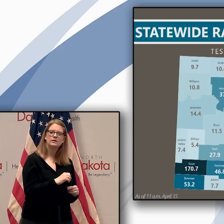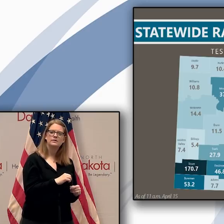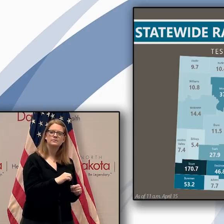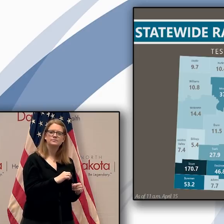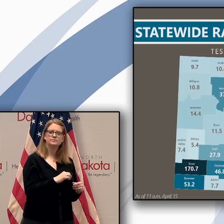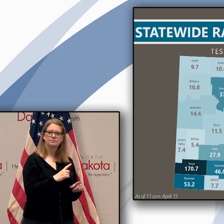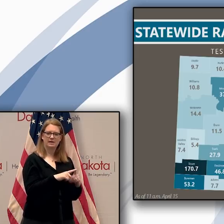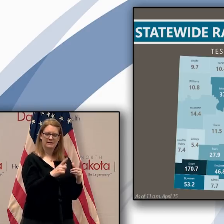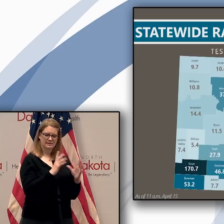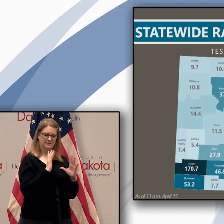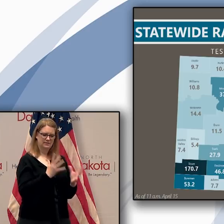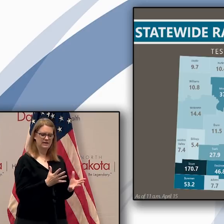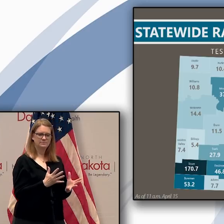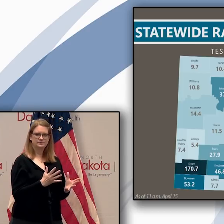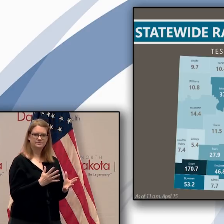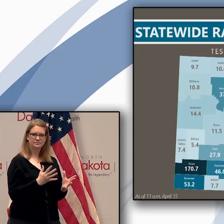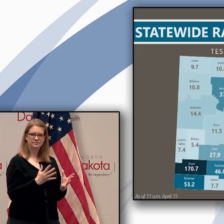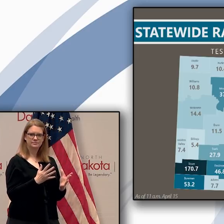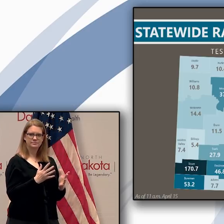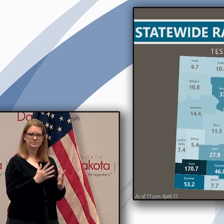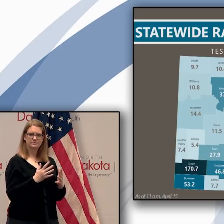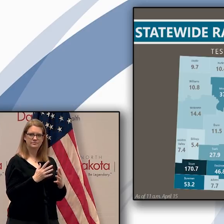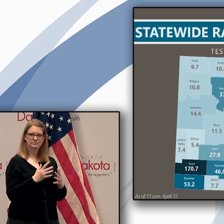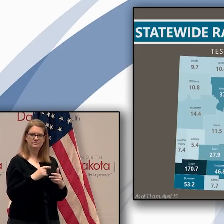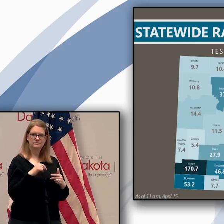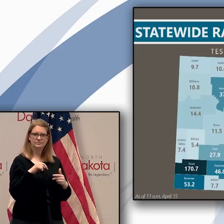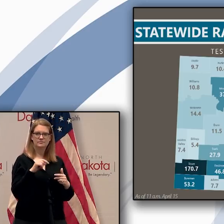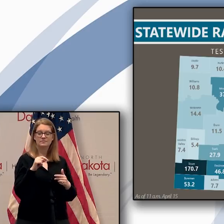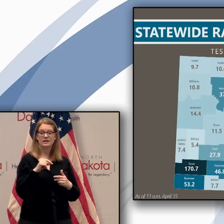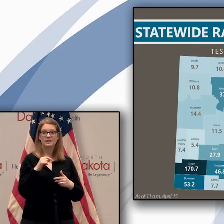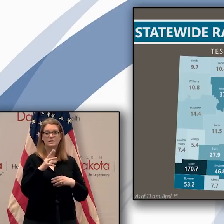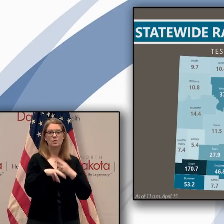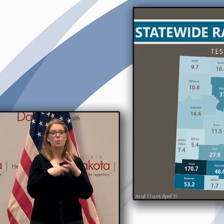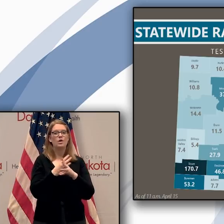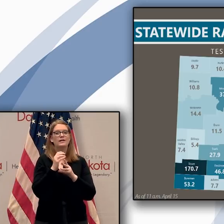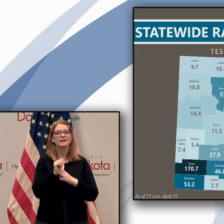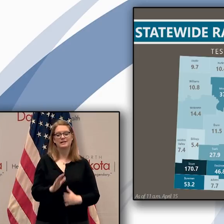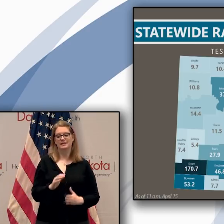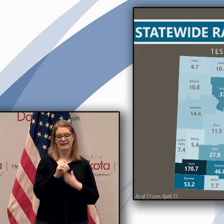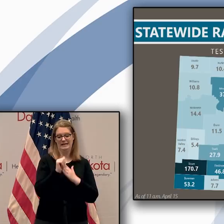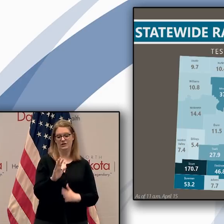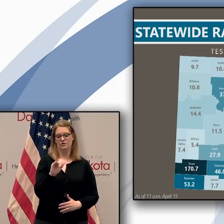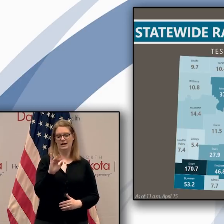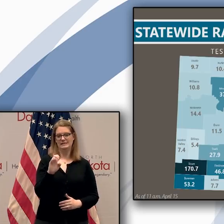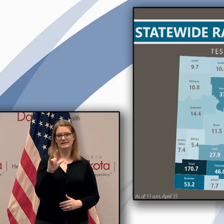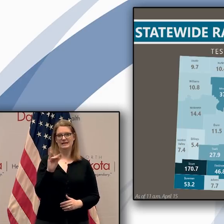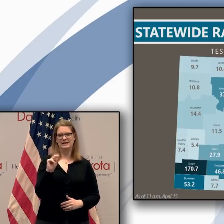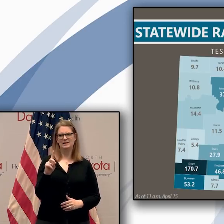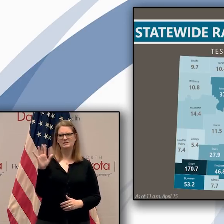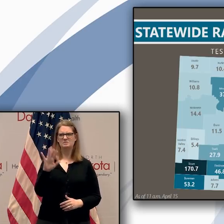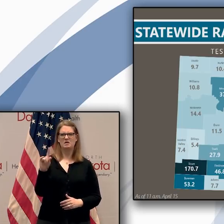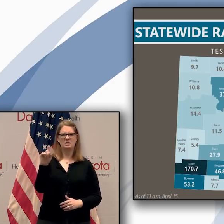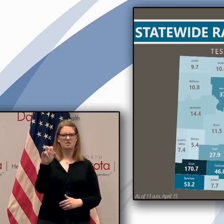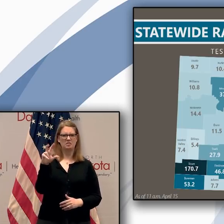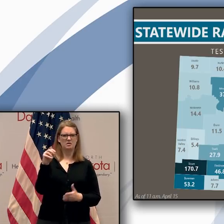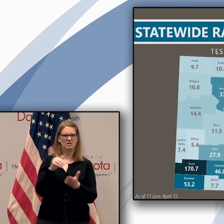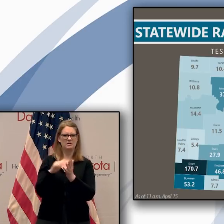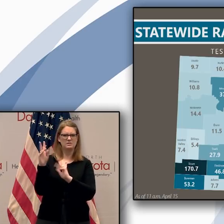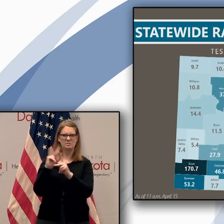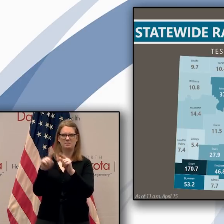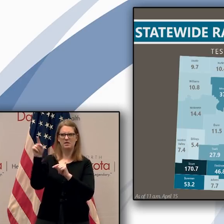all works out okay. But I was just going to say the world leader of this is Iceland, a country with only about 330,000 people. They've tested